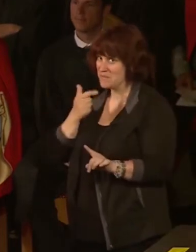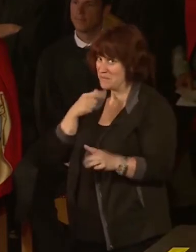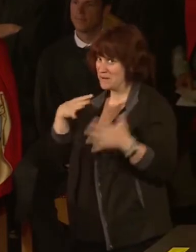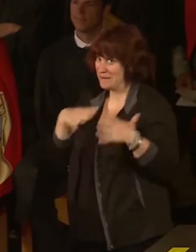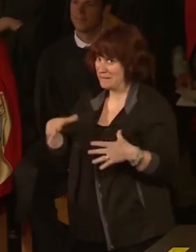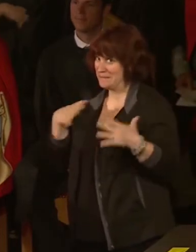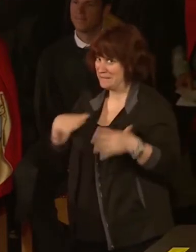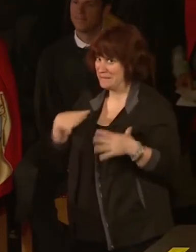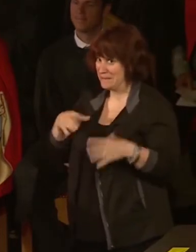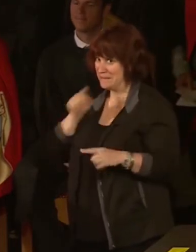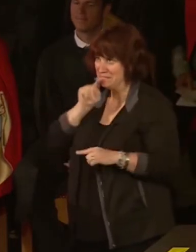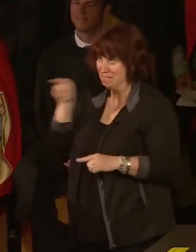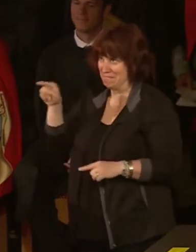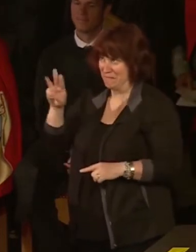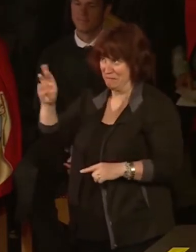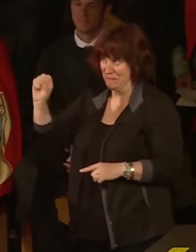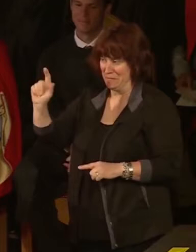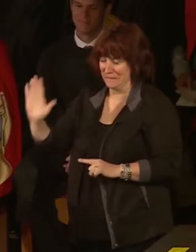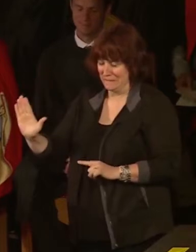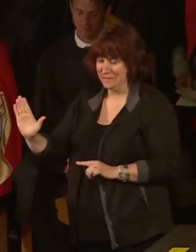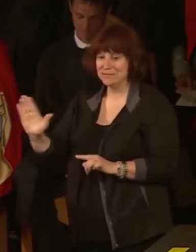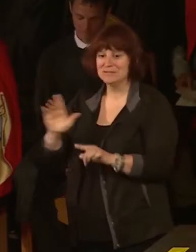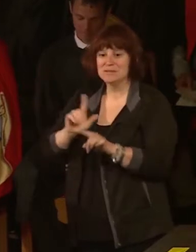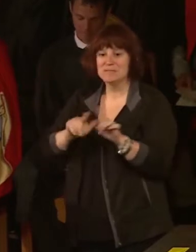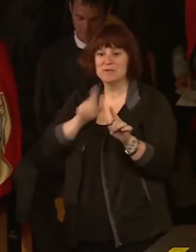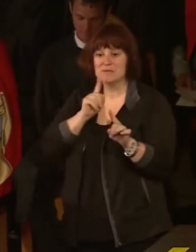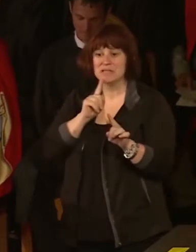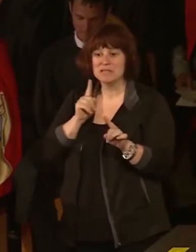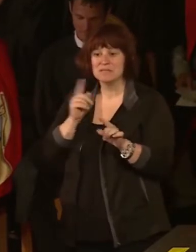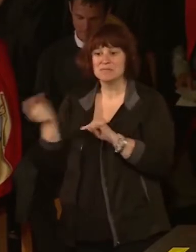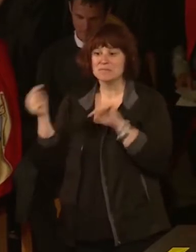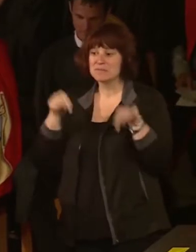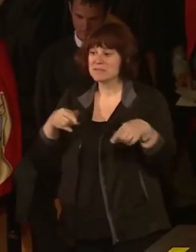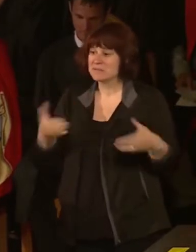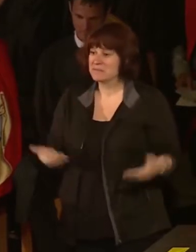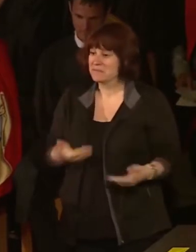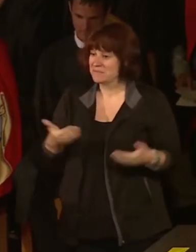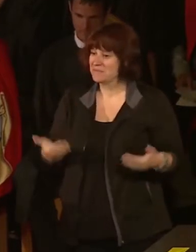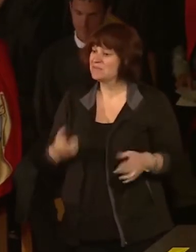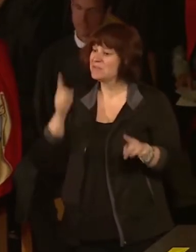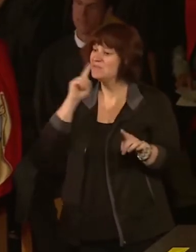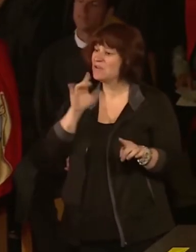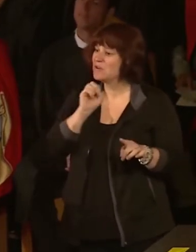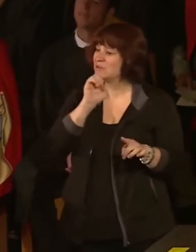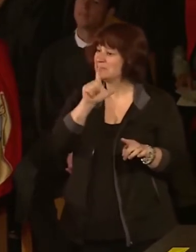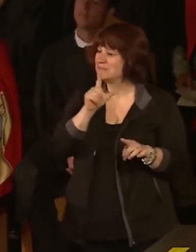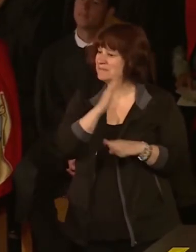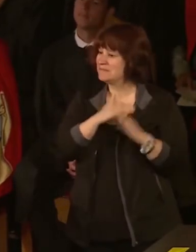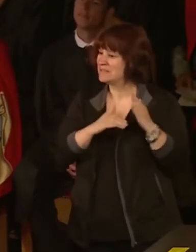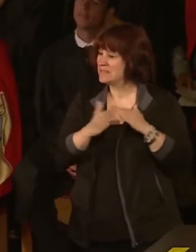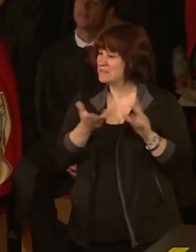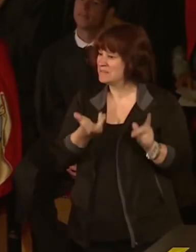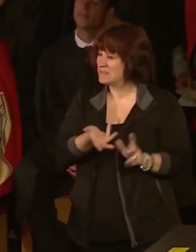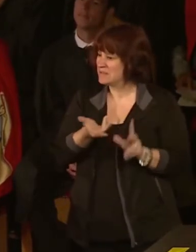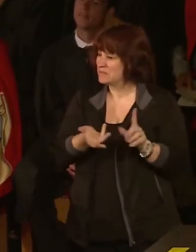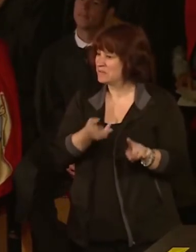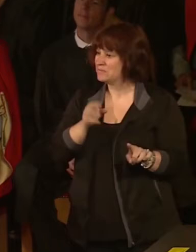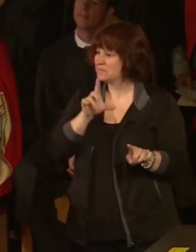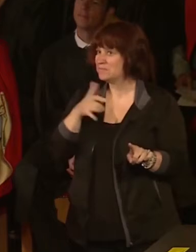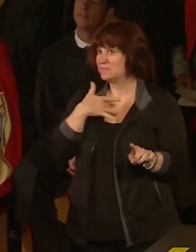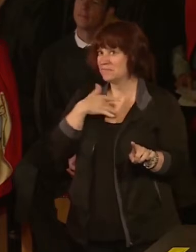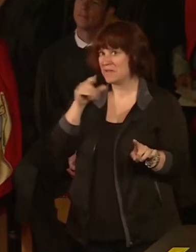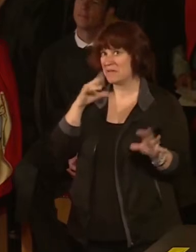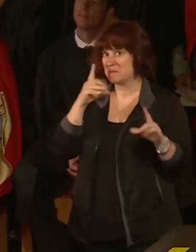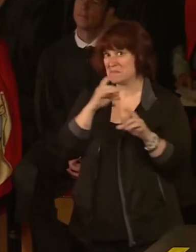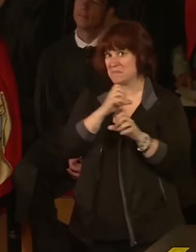401, I began here as a SEAL handler in training, which I gather was an apt